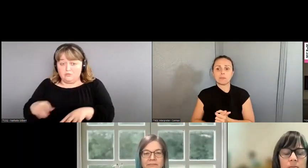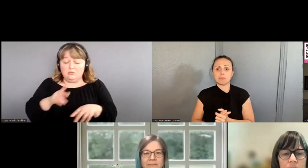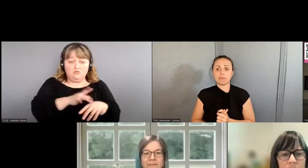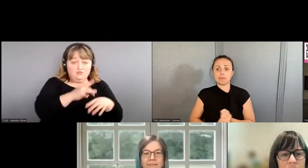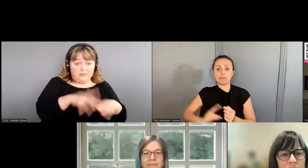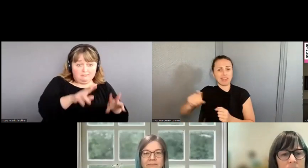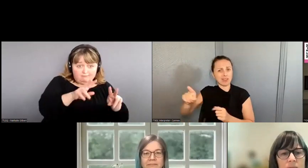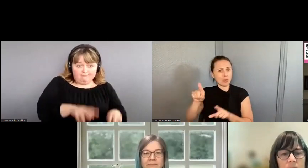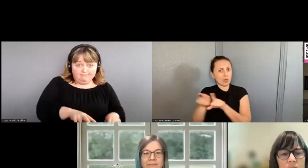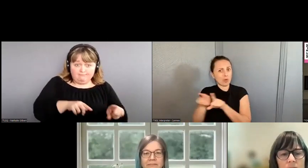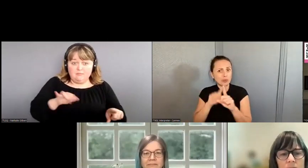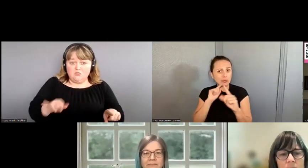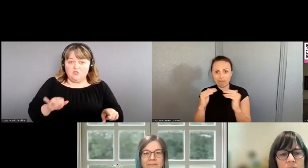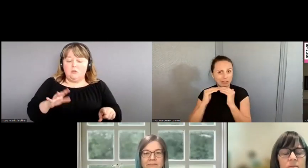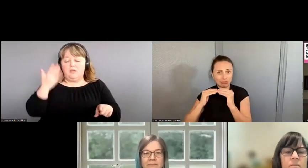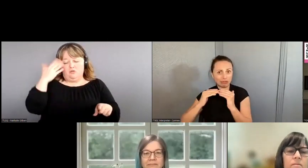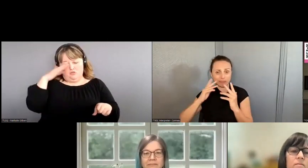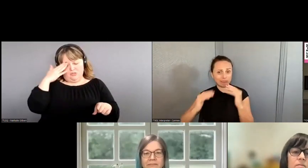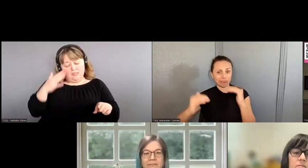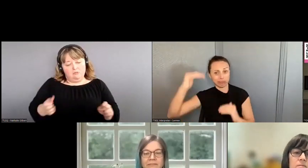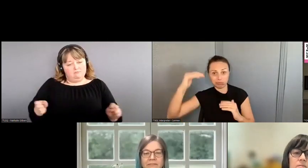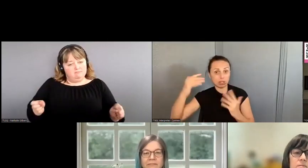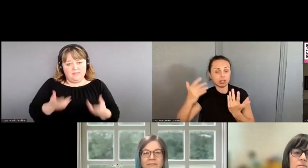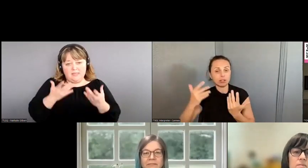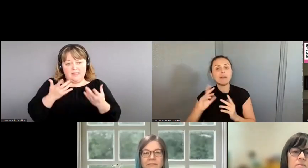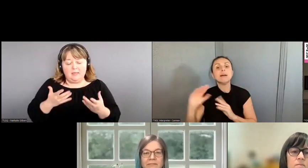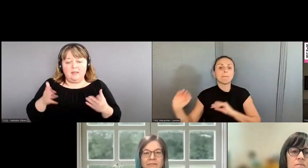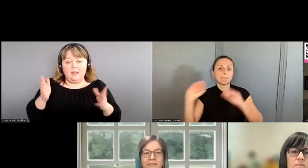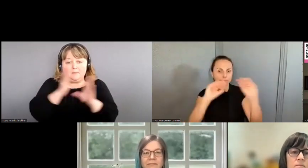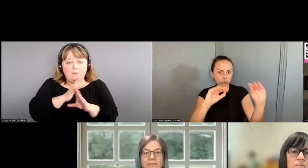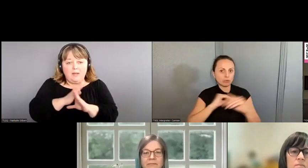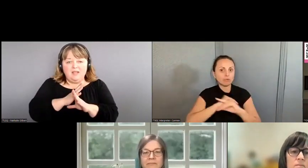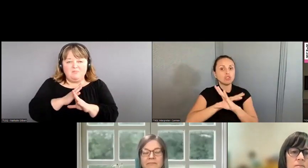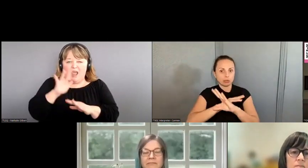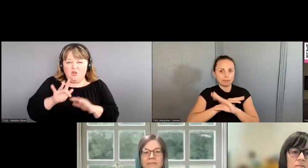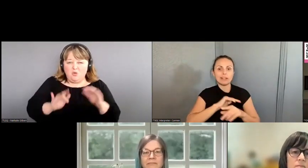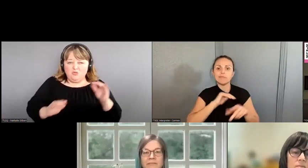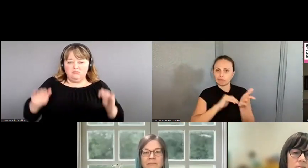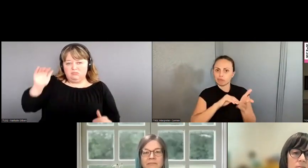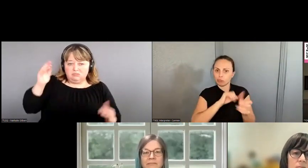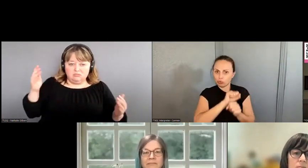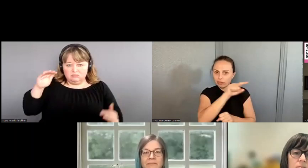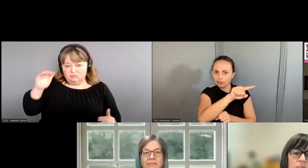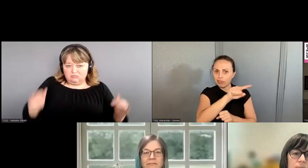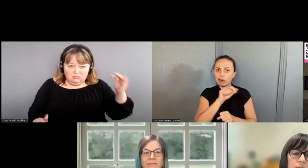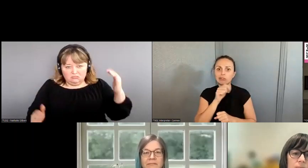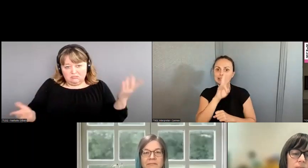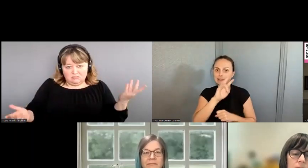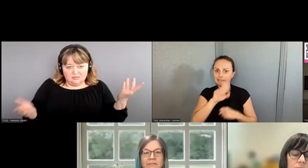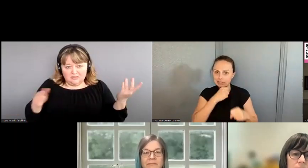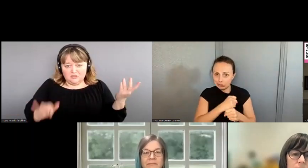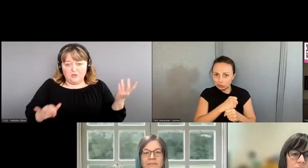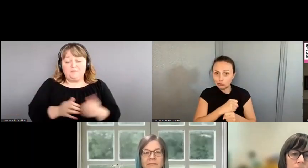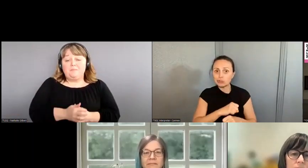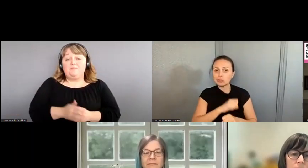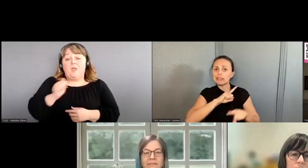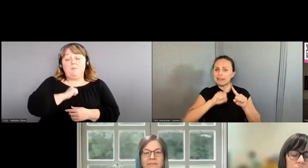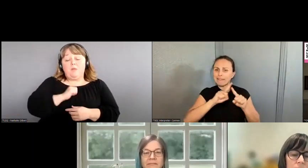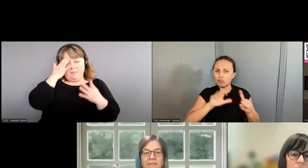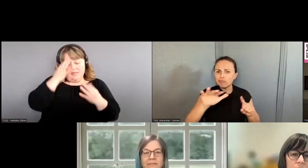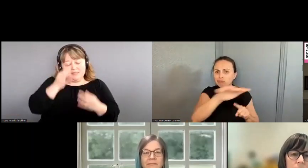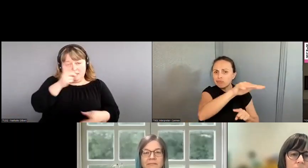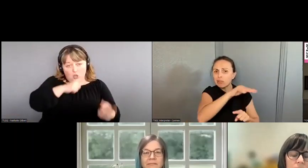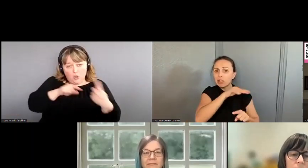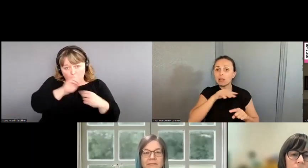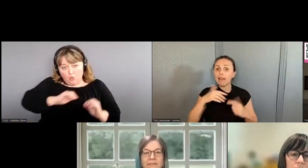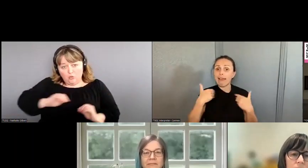inequity it creates. And then I moved back to Germany and practiced for over 17 years in Germany in different places where there